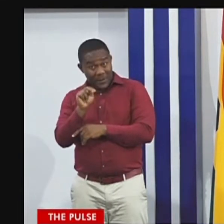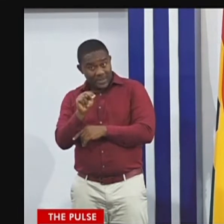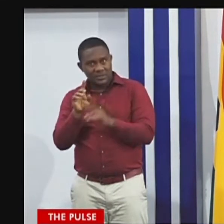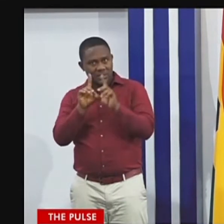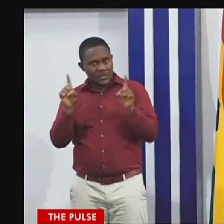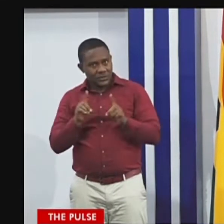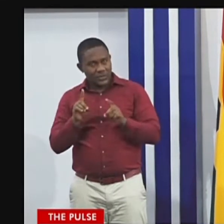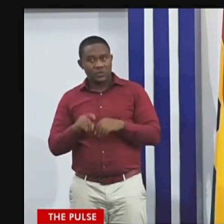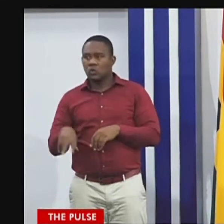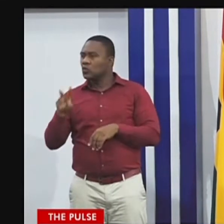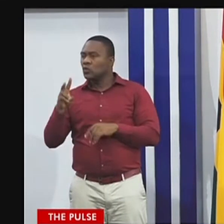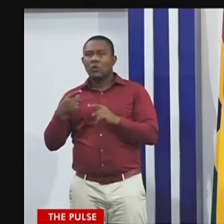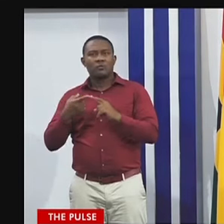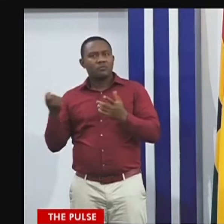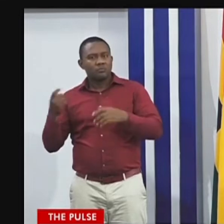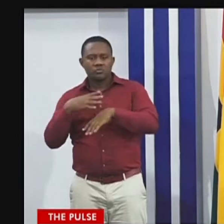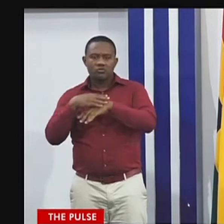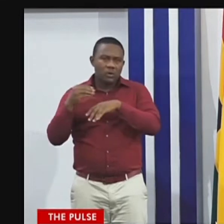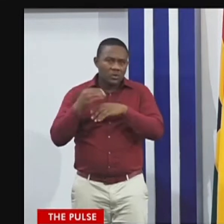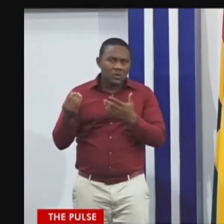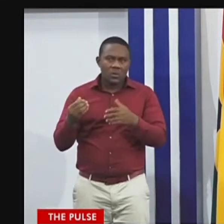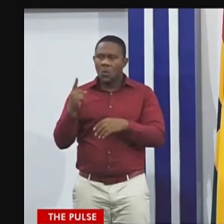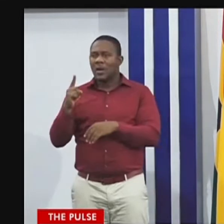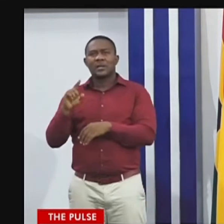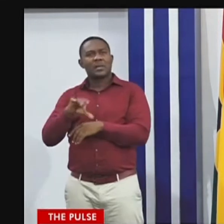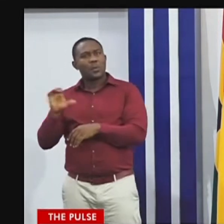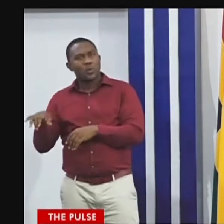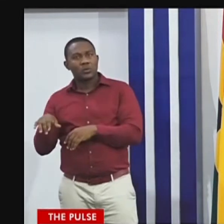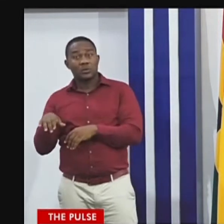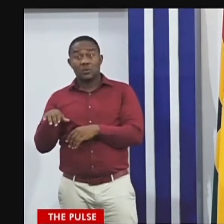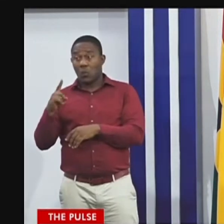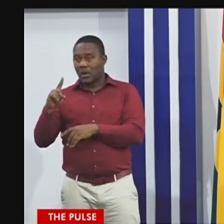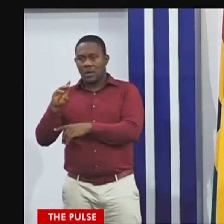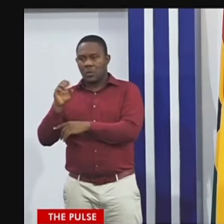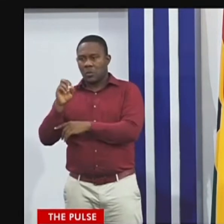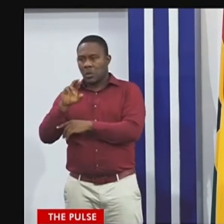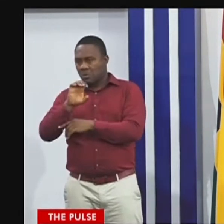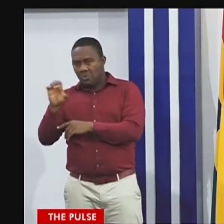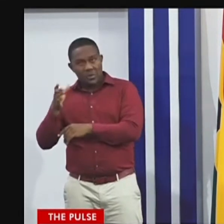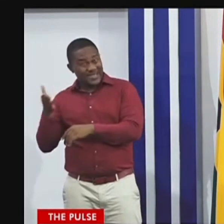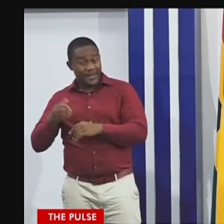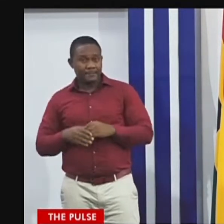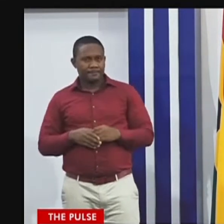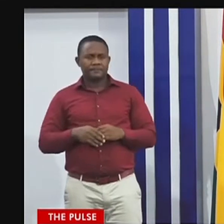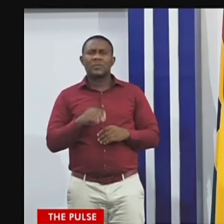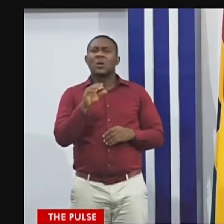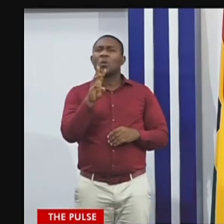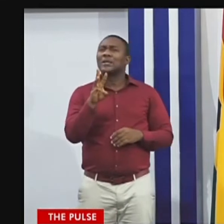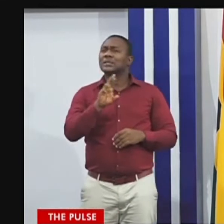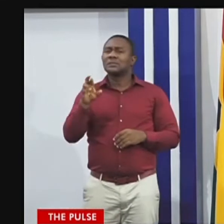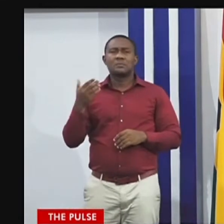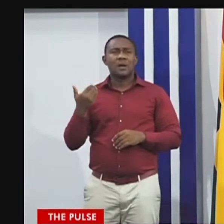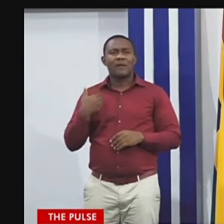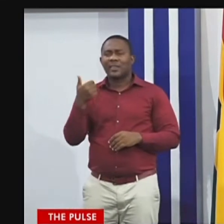Cape Coast, and 1 from Moree. The Western region has had 10 more cases. The last presentation